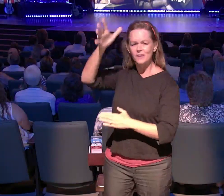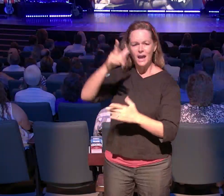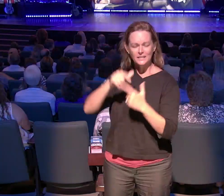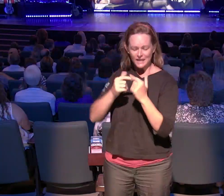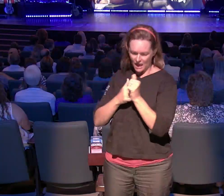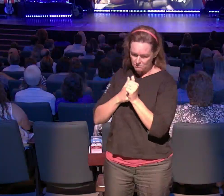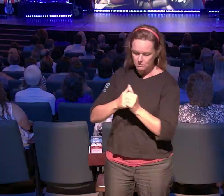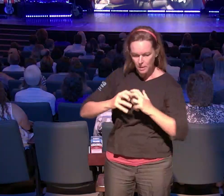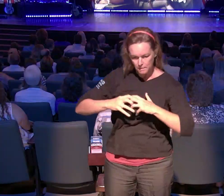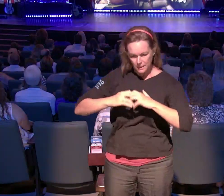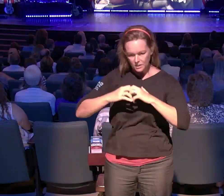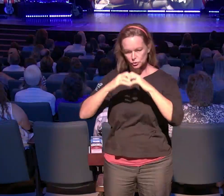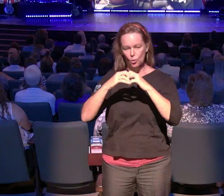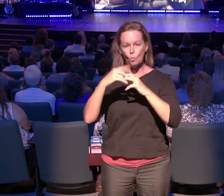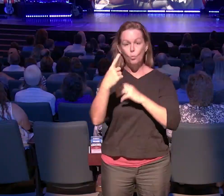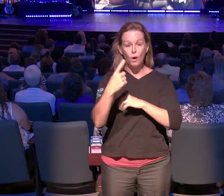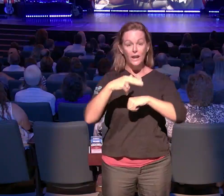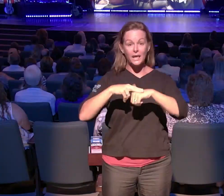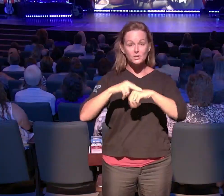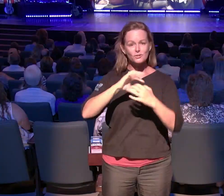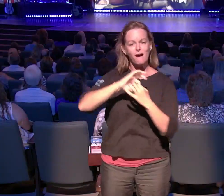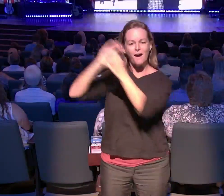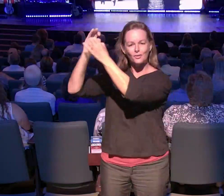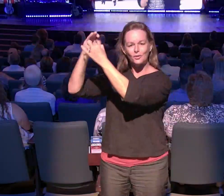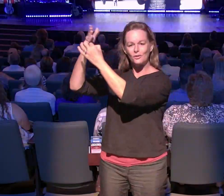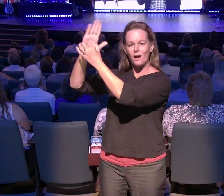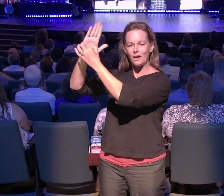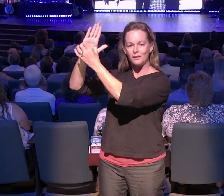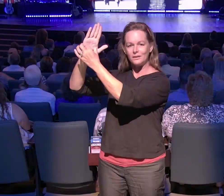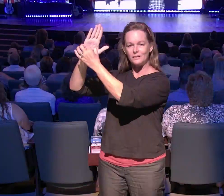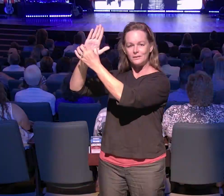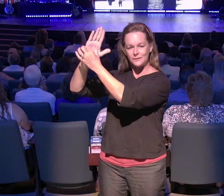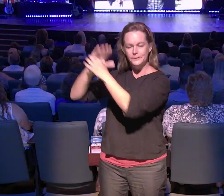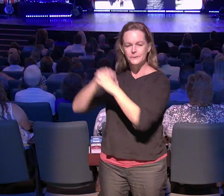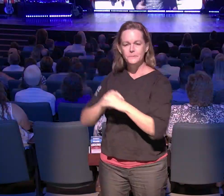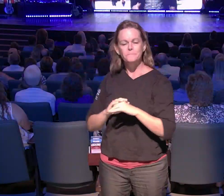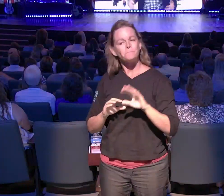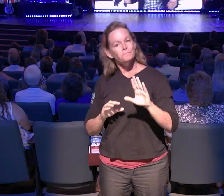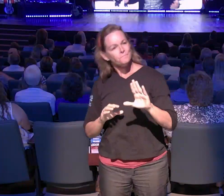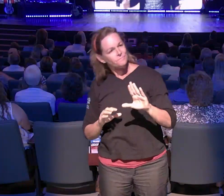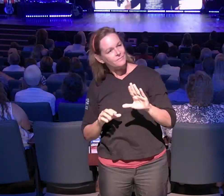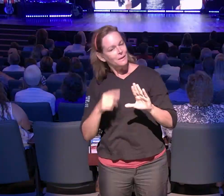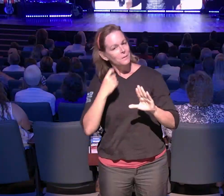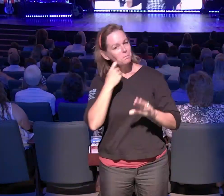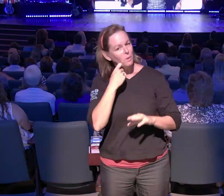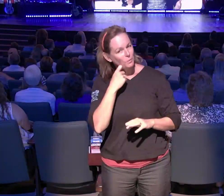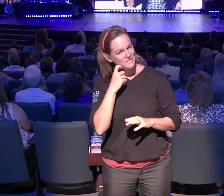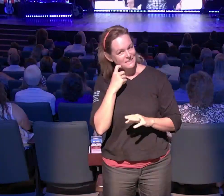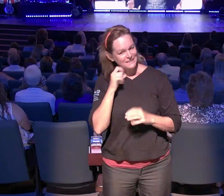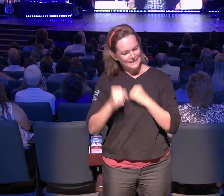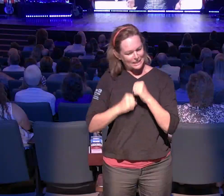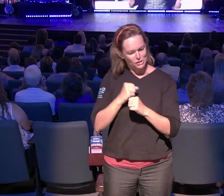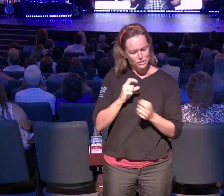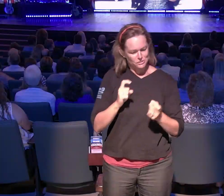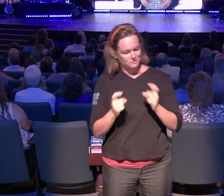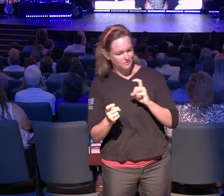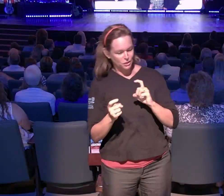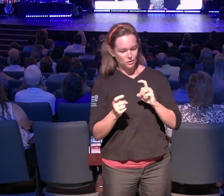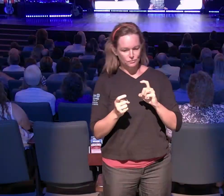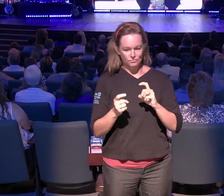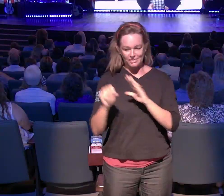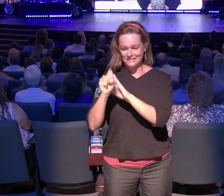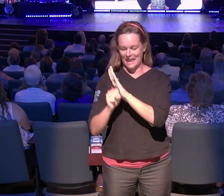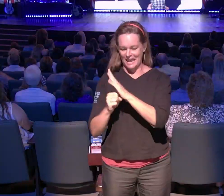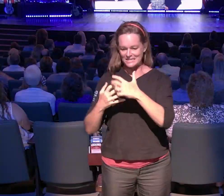set out to build one nation under God. But in recent years, our United States have not been so